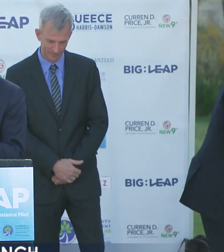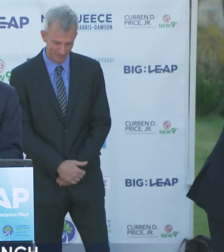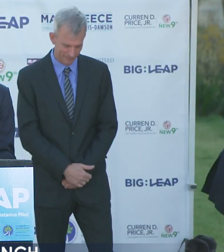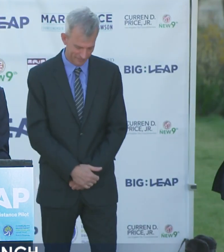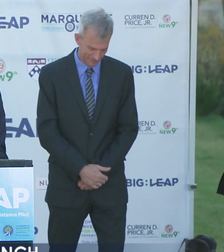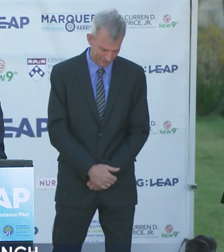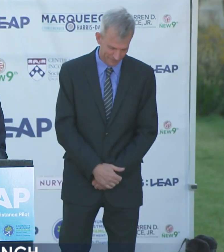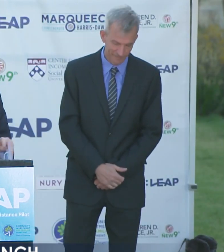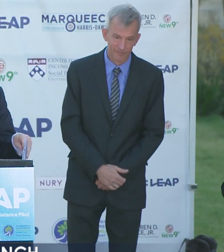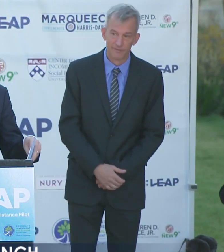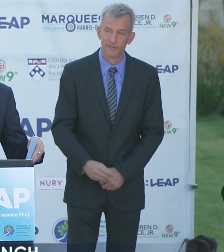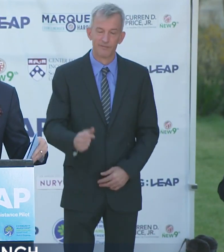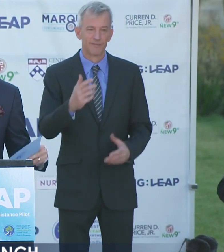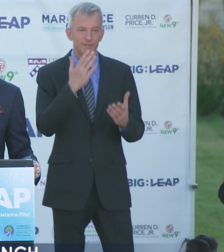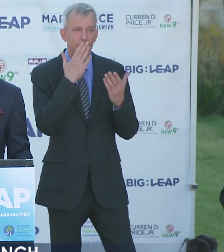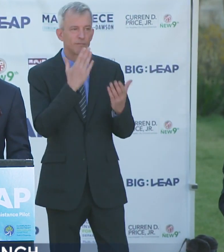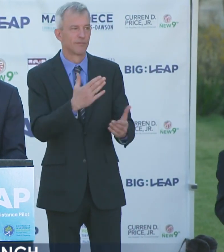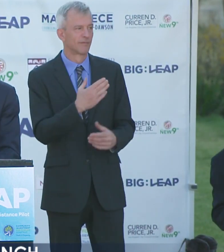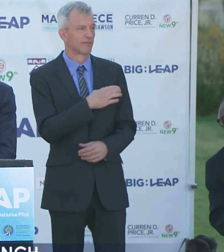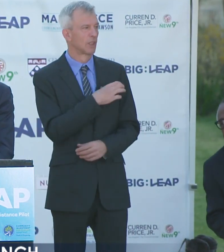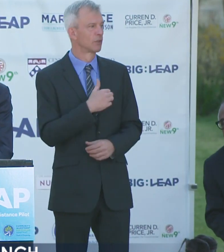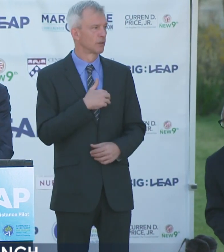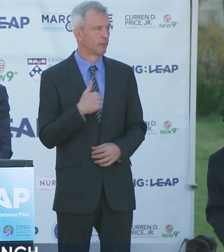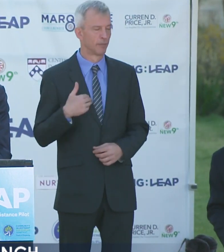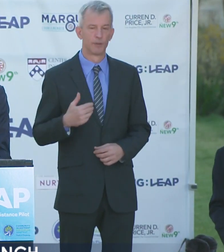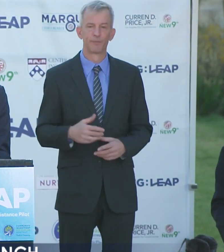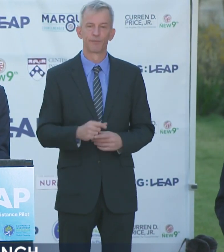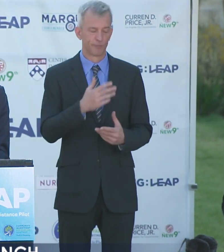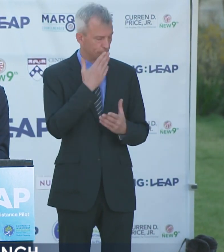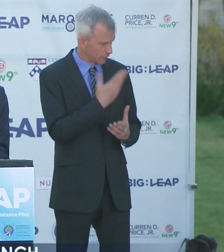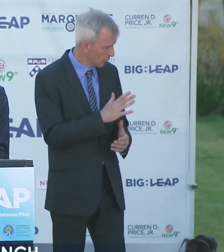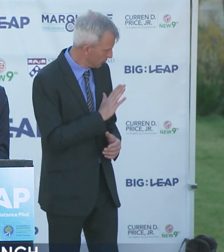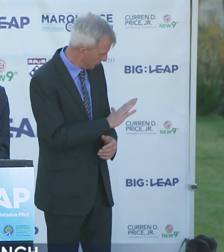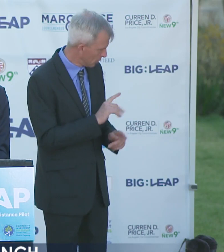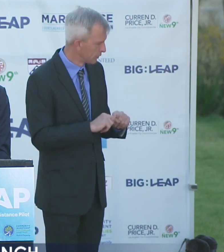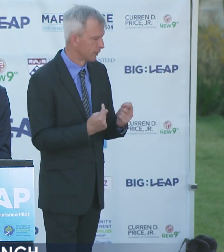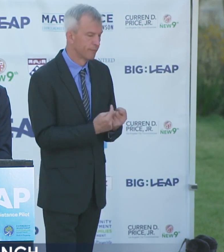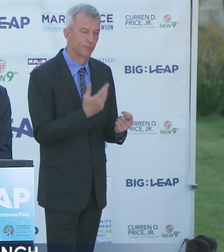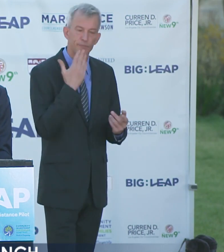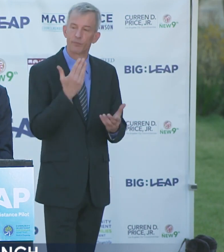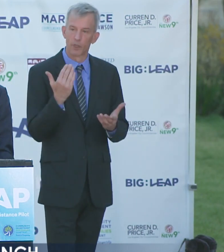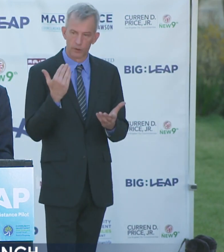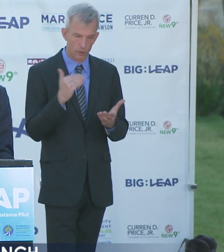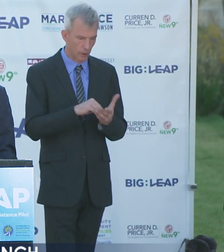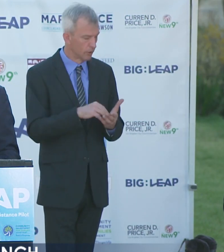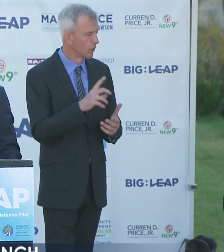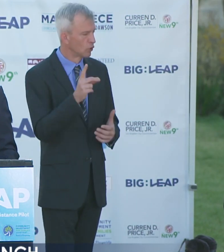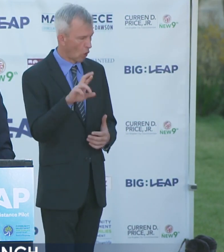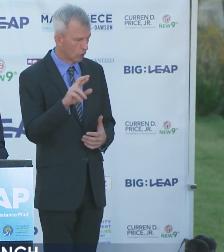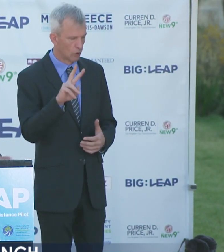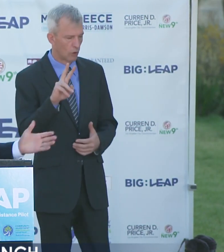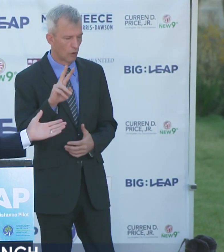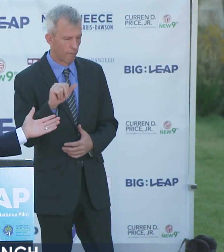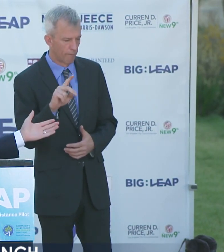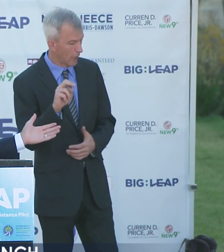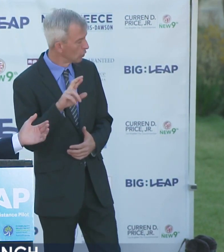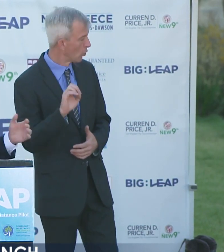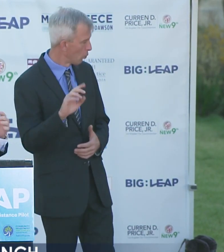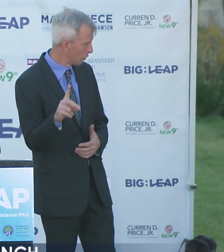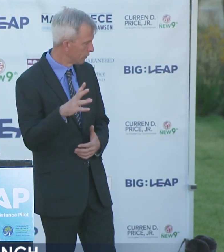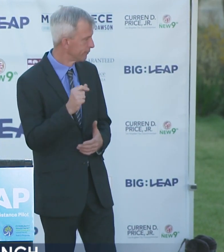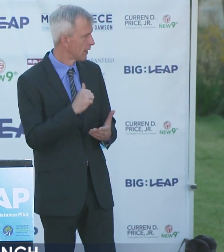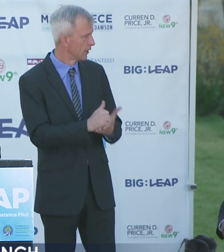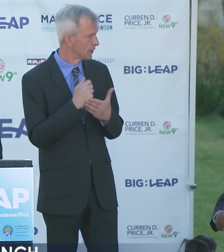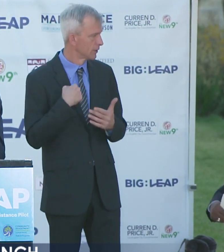Thank you so much, Council Member. Thank you to you and your team. Thank you again, Dr. Vanderwood, for hosting us and for assisting us as